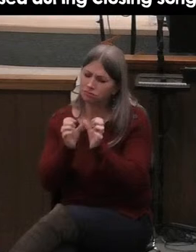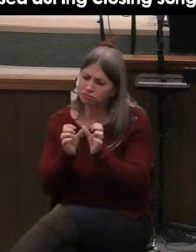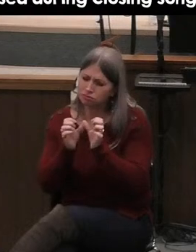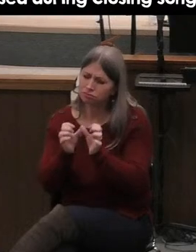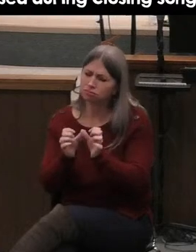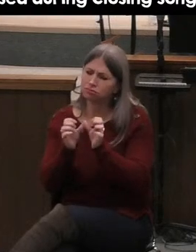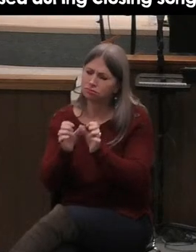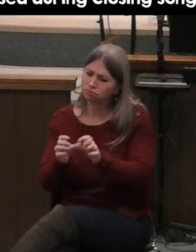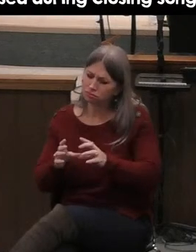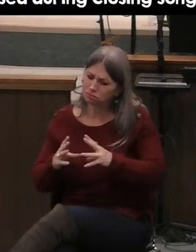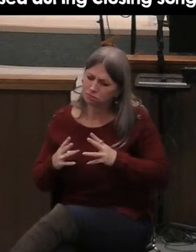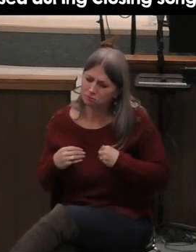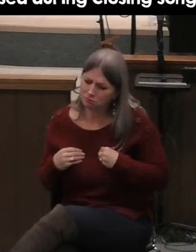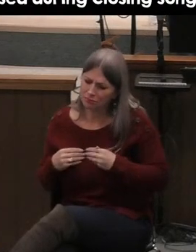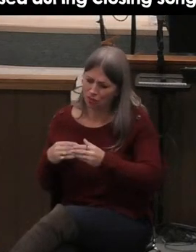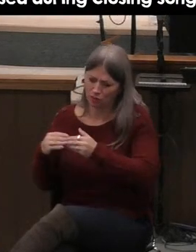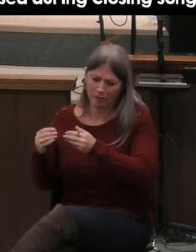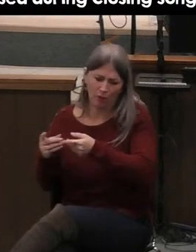unconditionally,